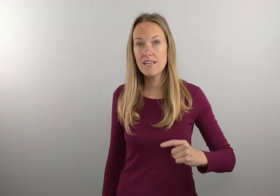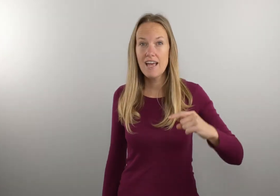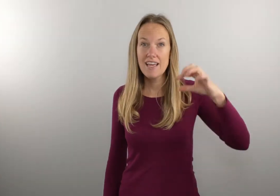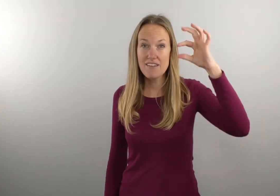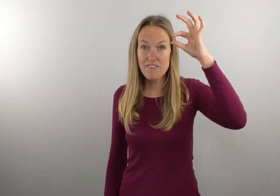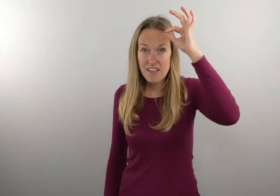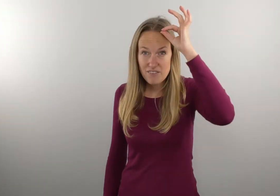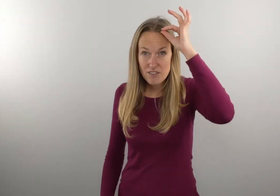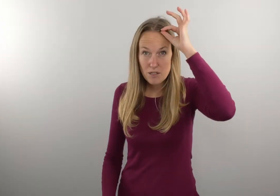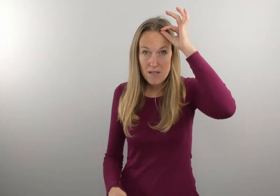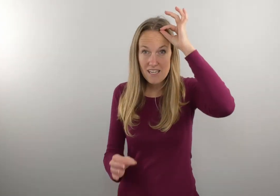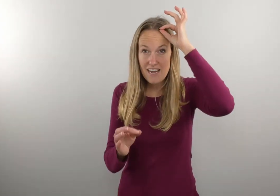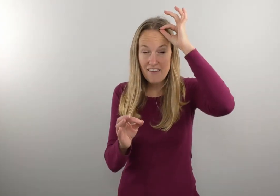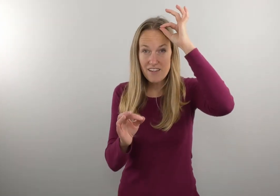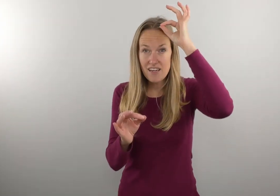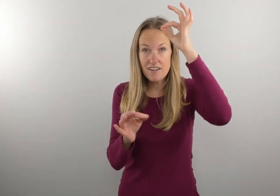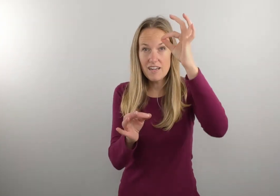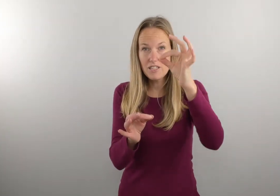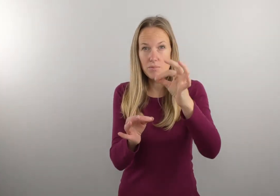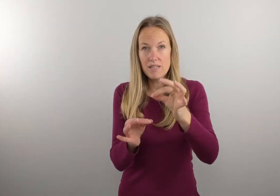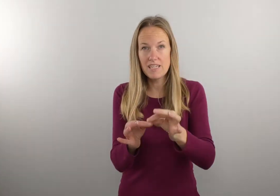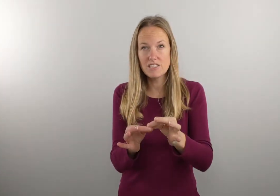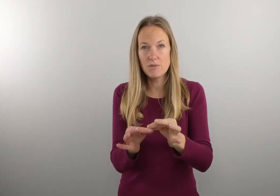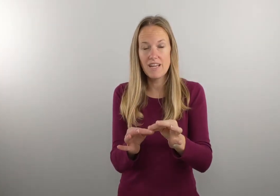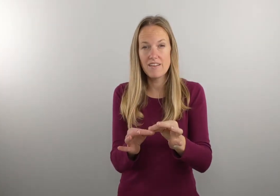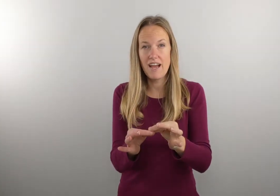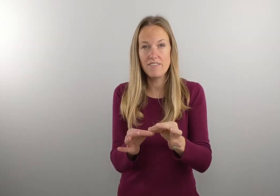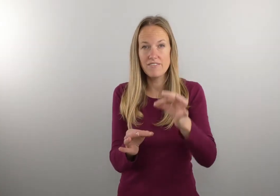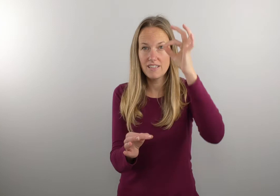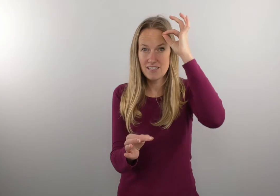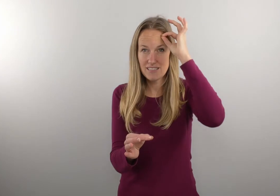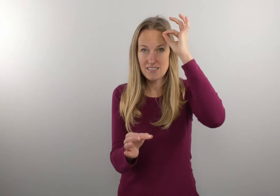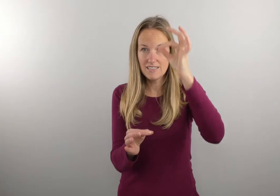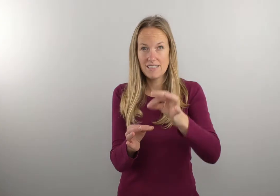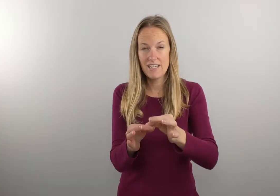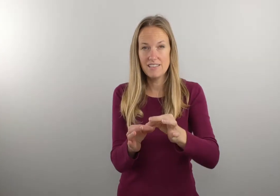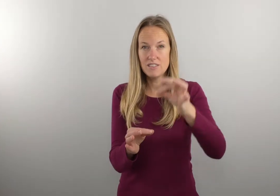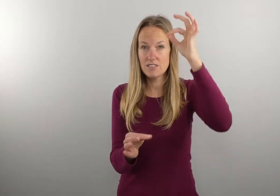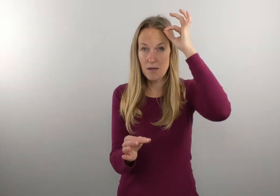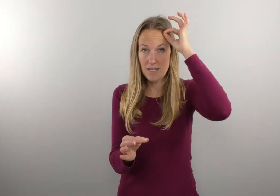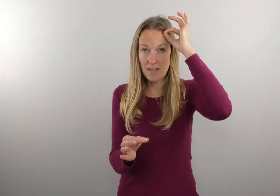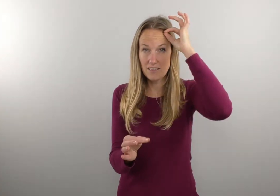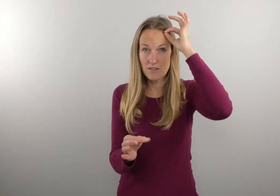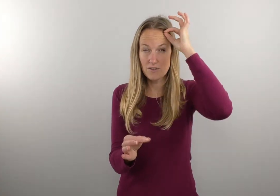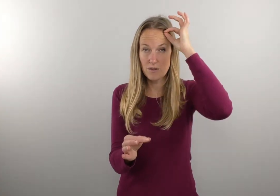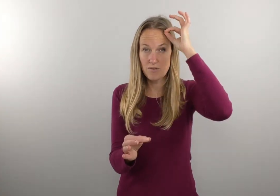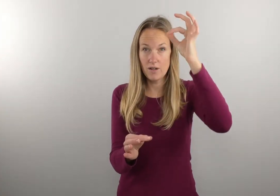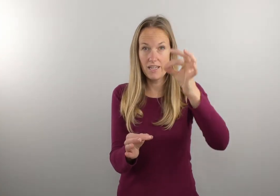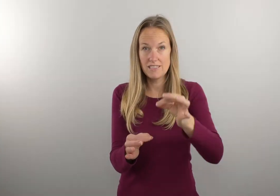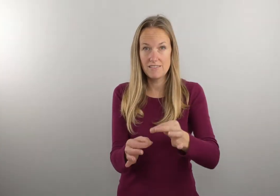and then faithful, you're making an F here and you're bringing it to another F. Okay, so your dominant hand goes from your forehead down to